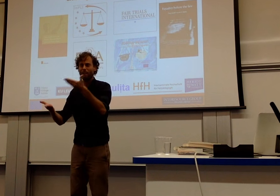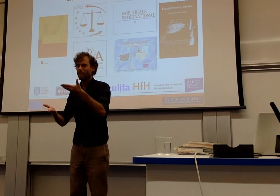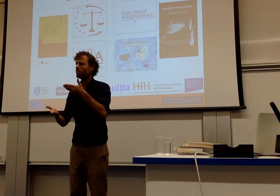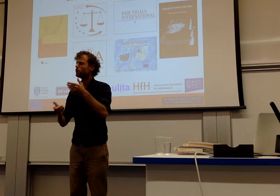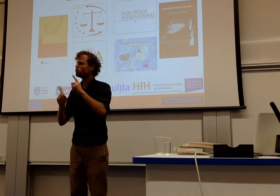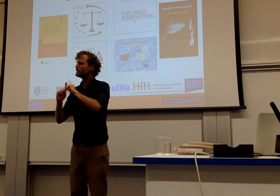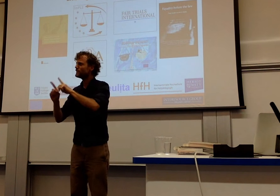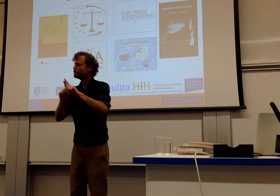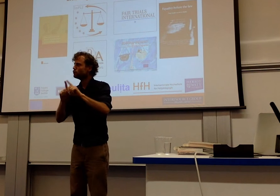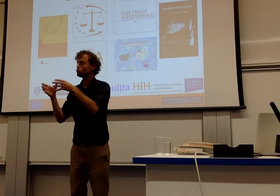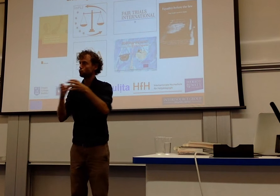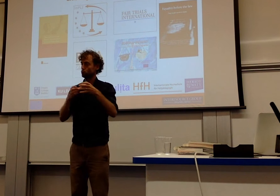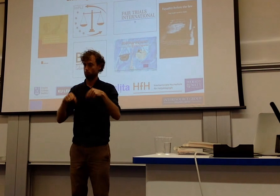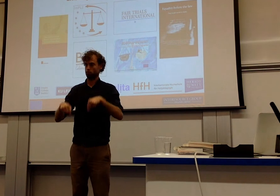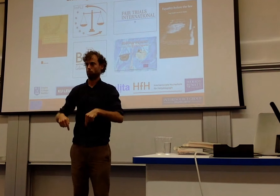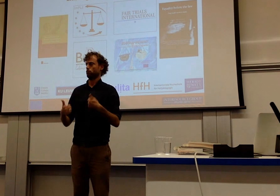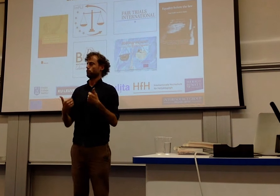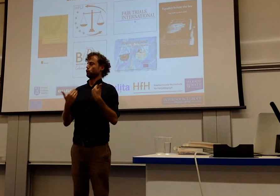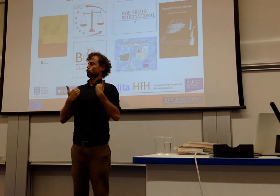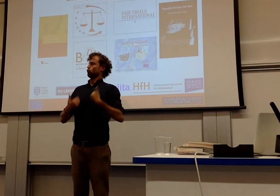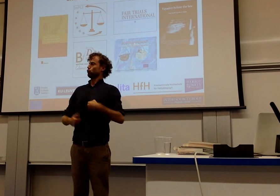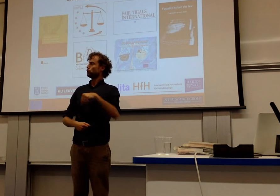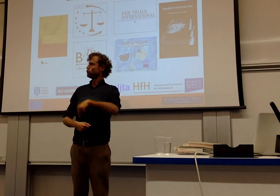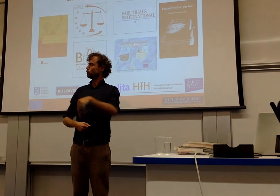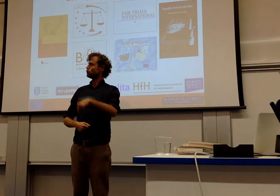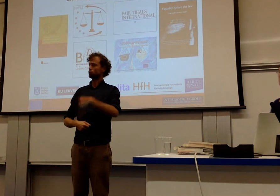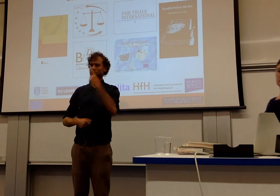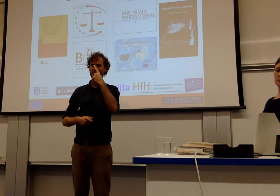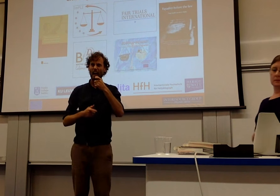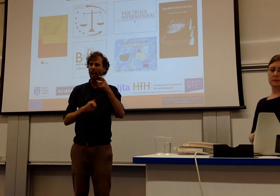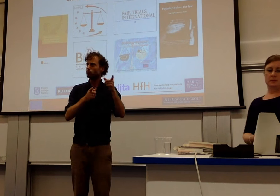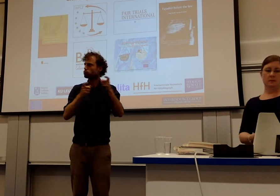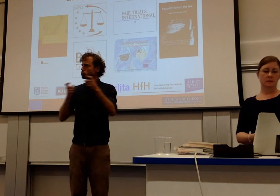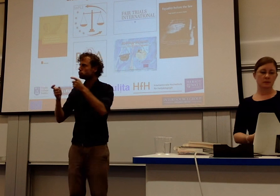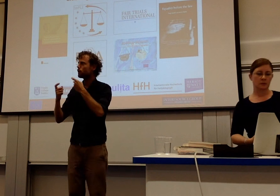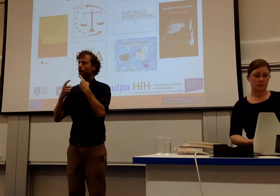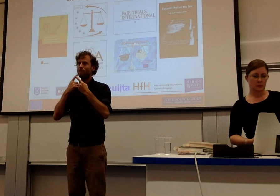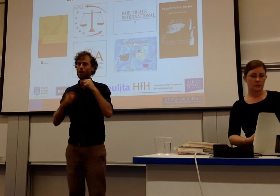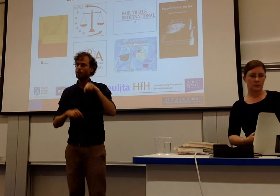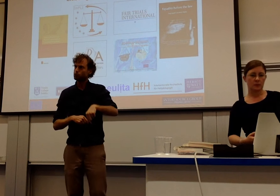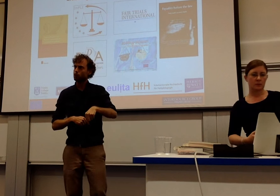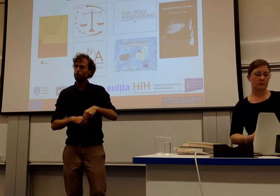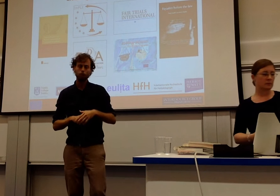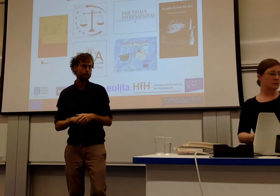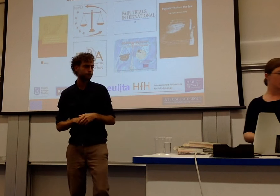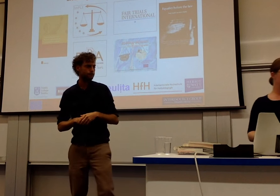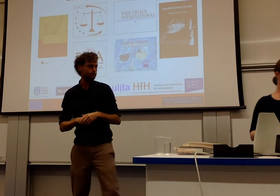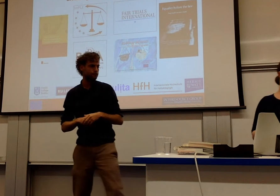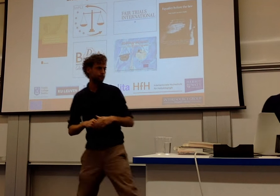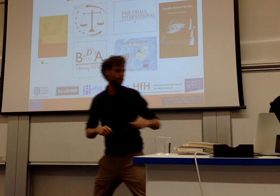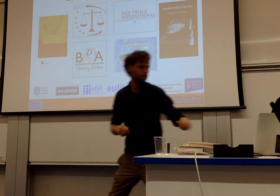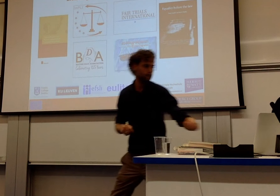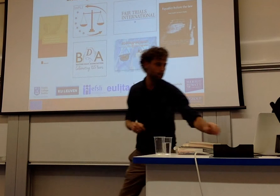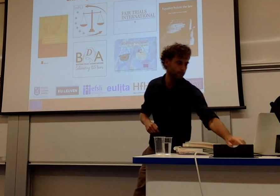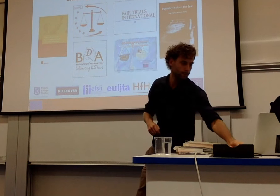teaching resources and other valuable information to disseminate, working here at Heriot-Watt gives us